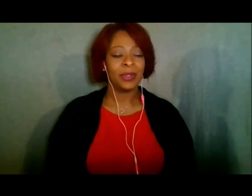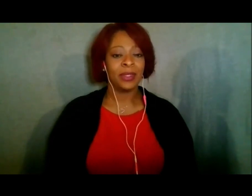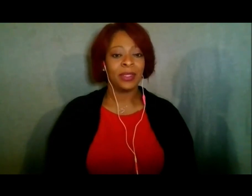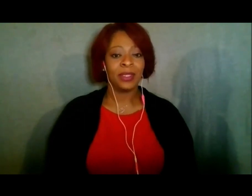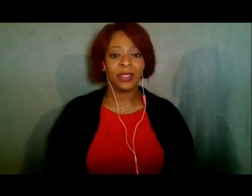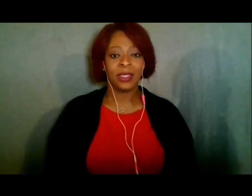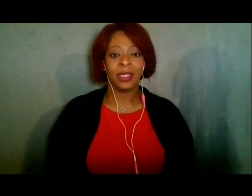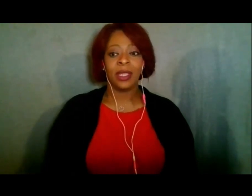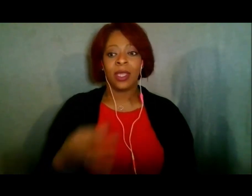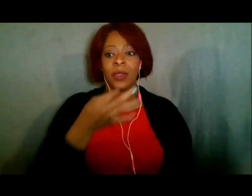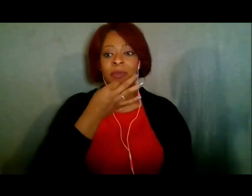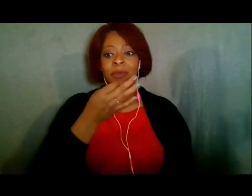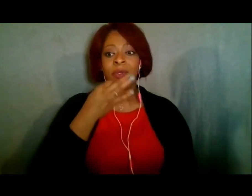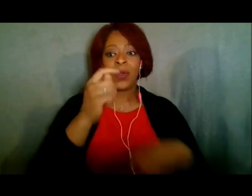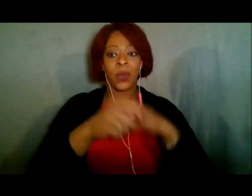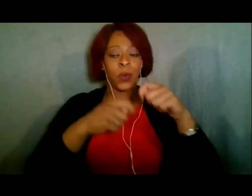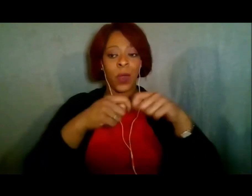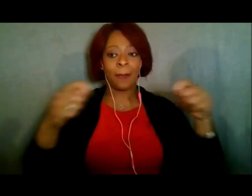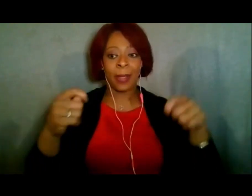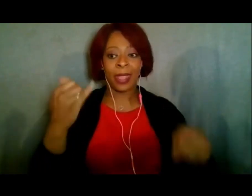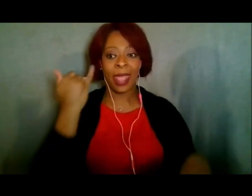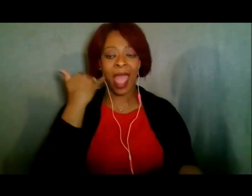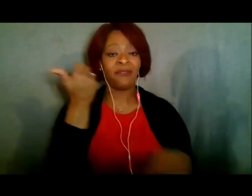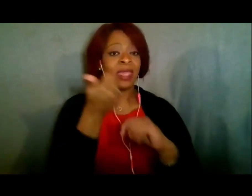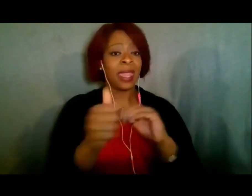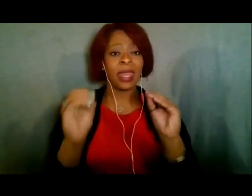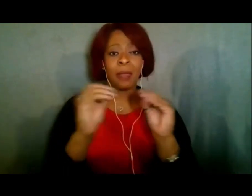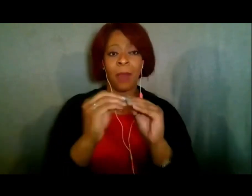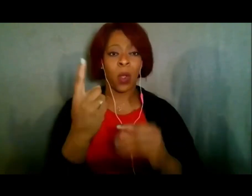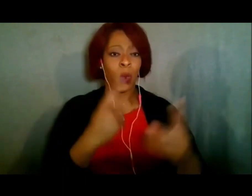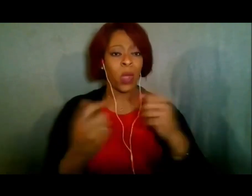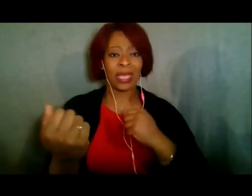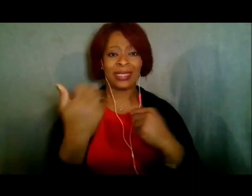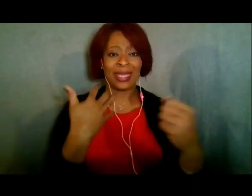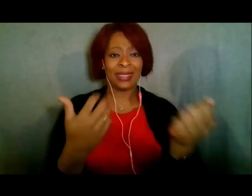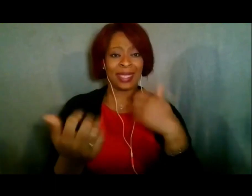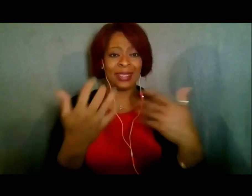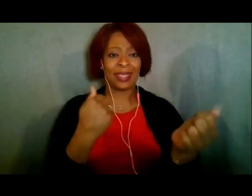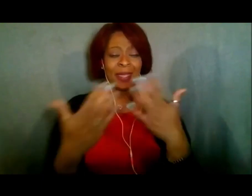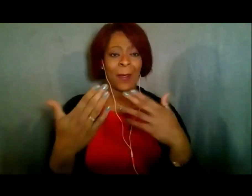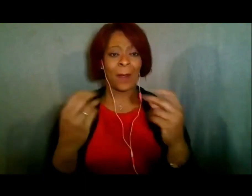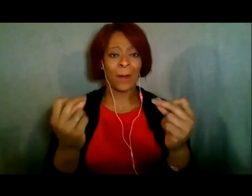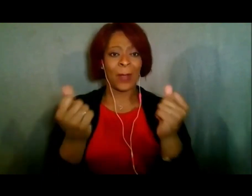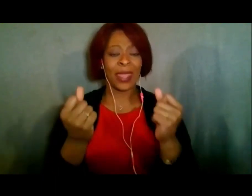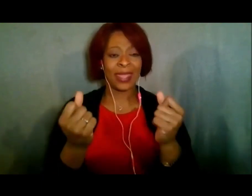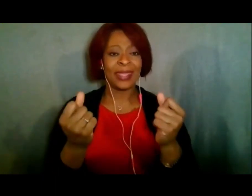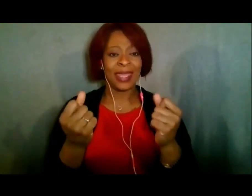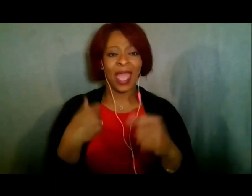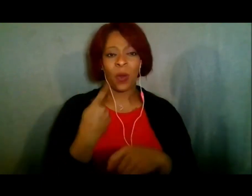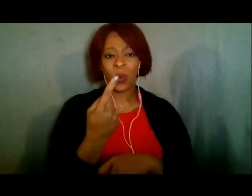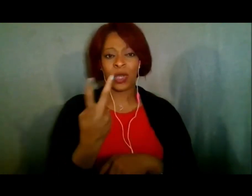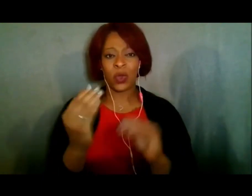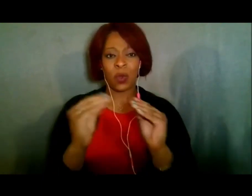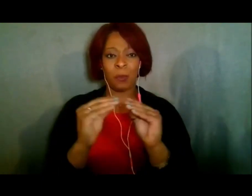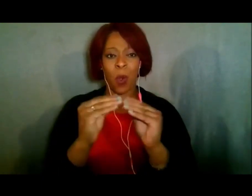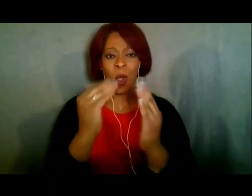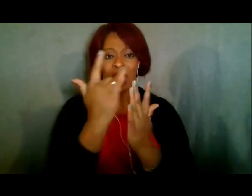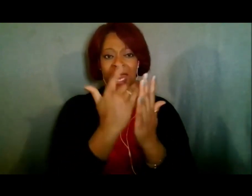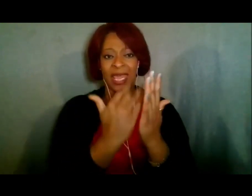Guys, we're about to wrap up, so if you have other questions, be sure you send them very quickly. I have just a couple more on the list